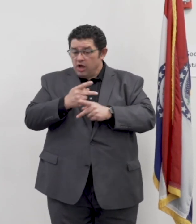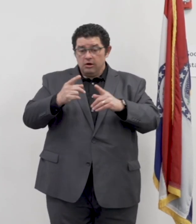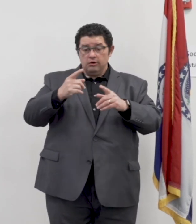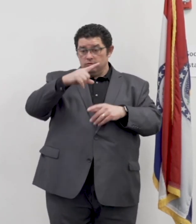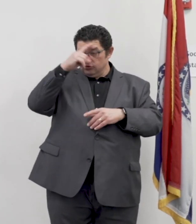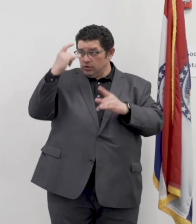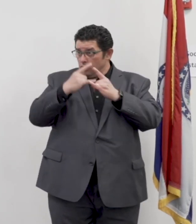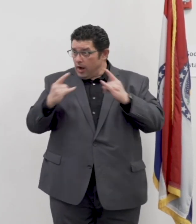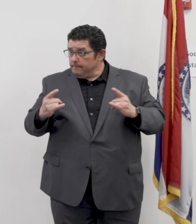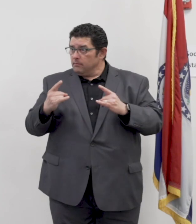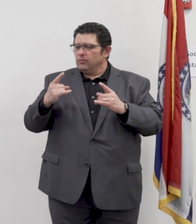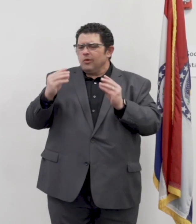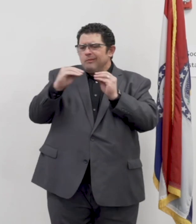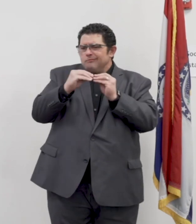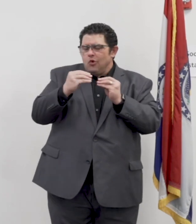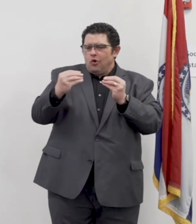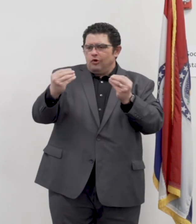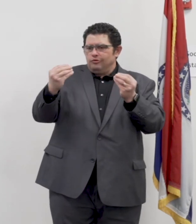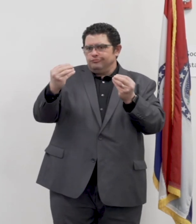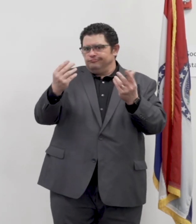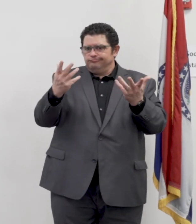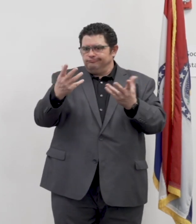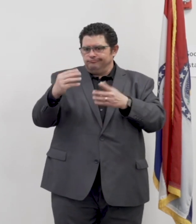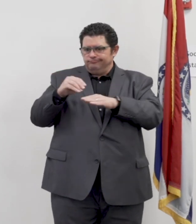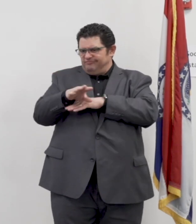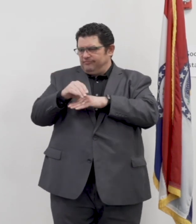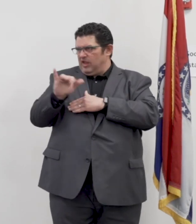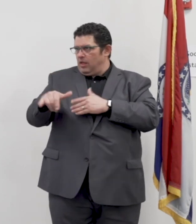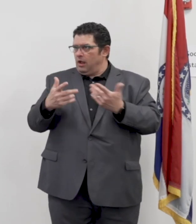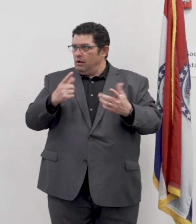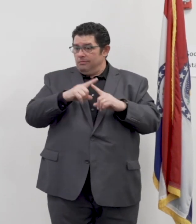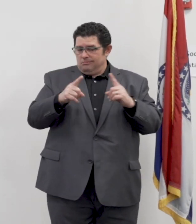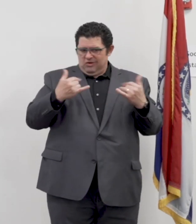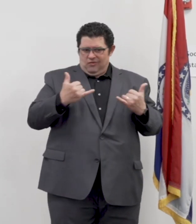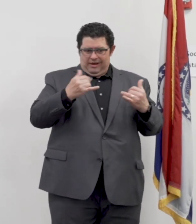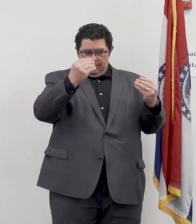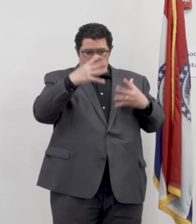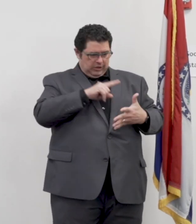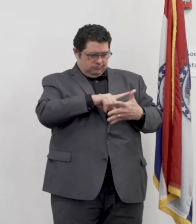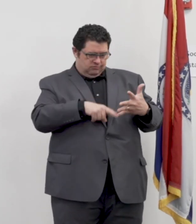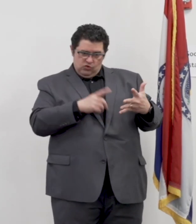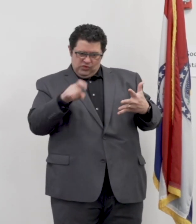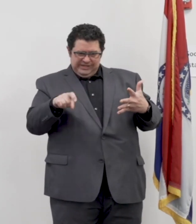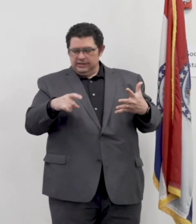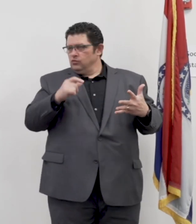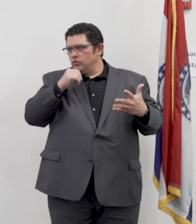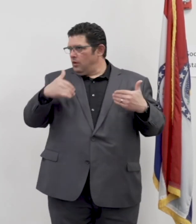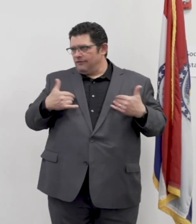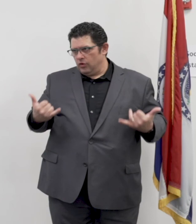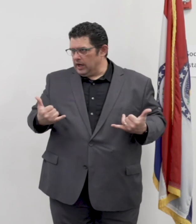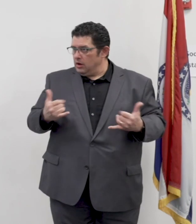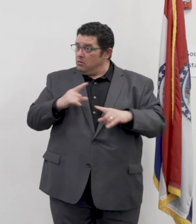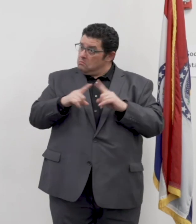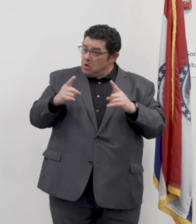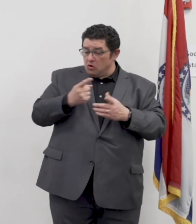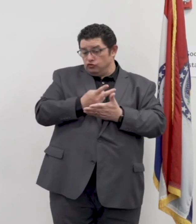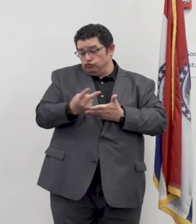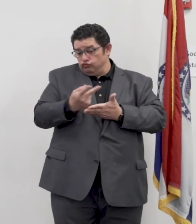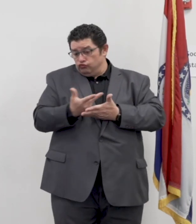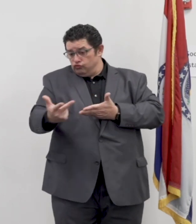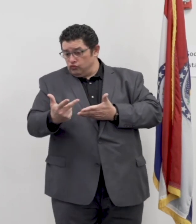on that. We just don't have the information to make those recommendations today, but we might have better information in 2 or 3